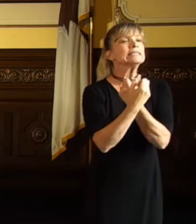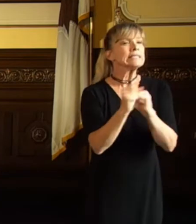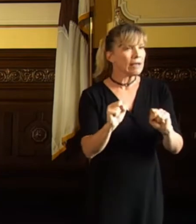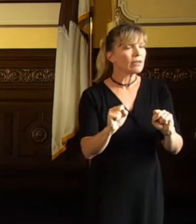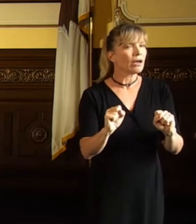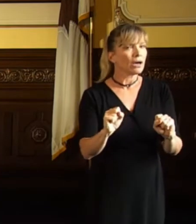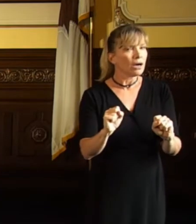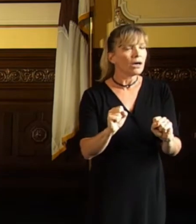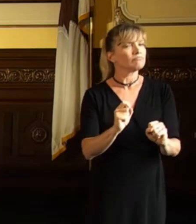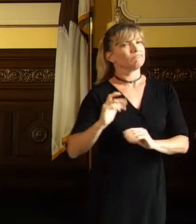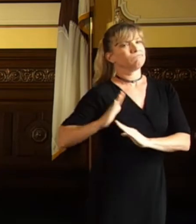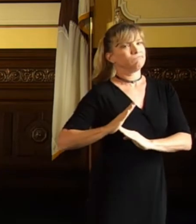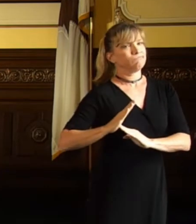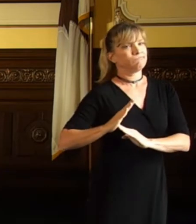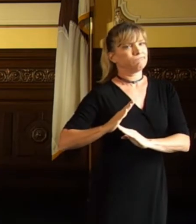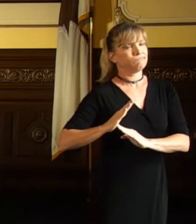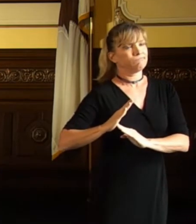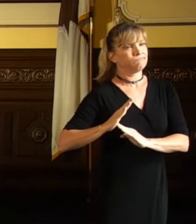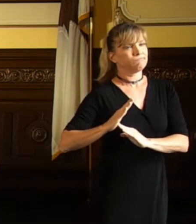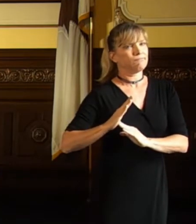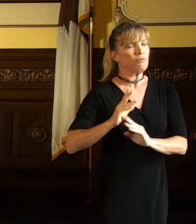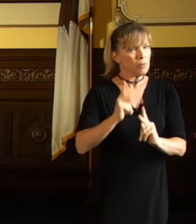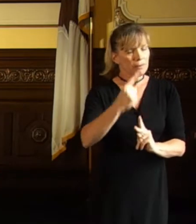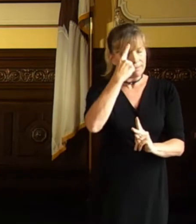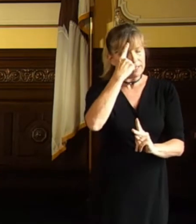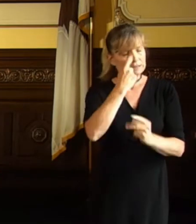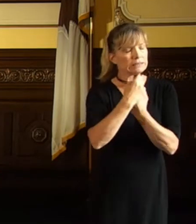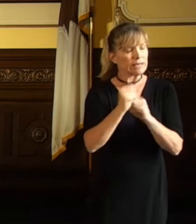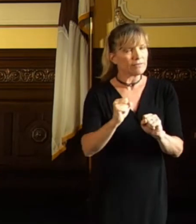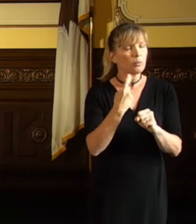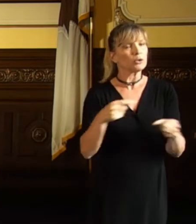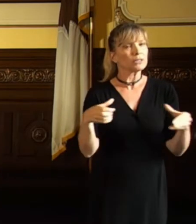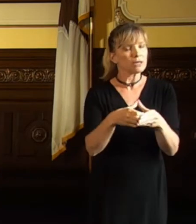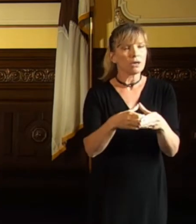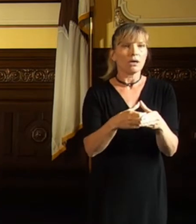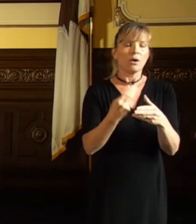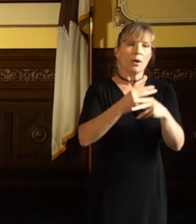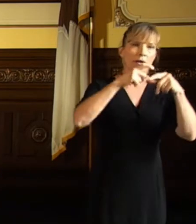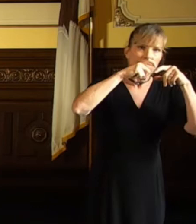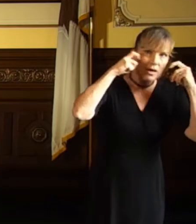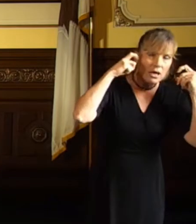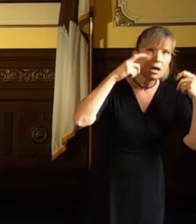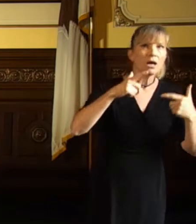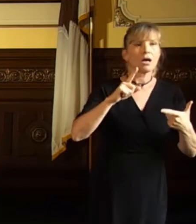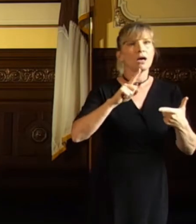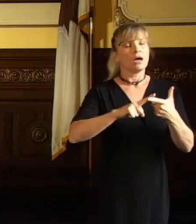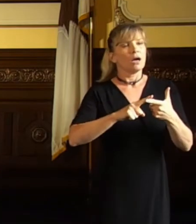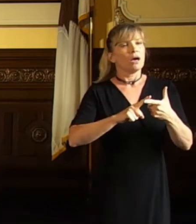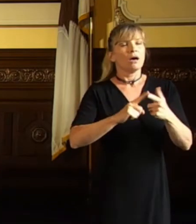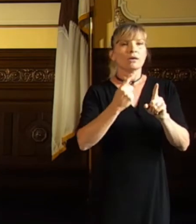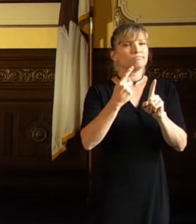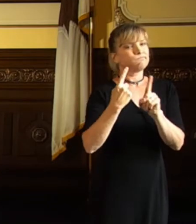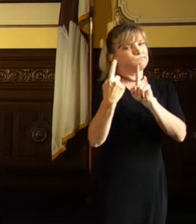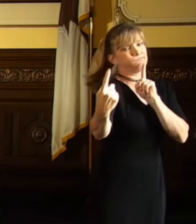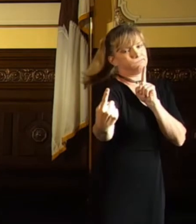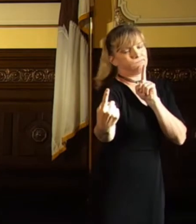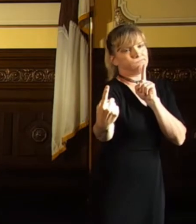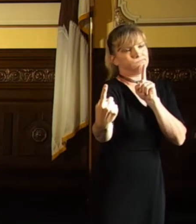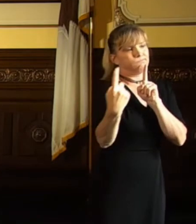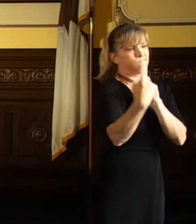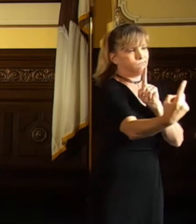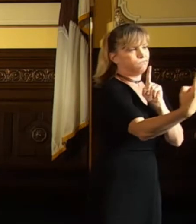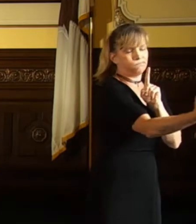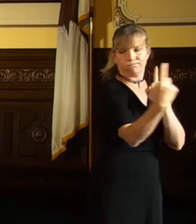safety is an uppermost concept in people's minds when they're getting together. Wear a face covering, keep social distance from one